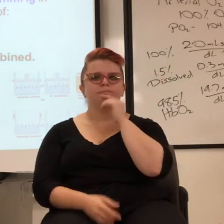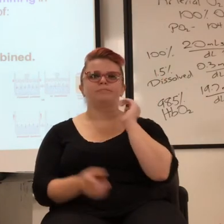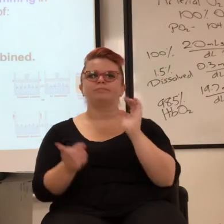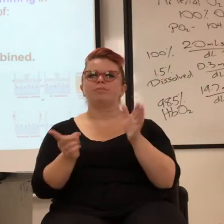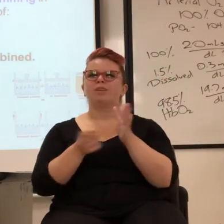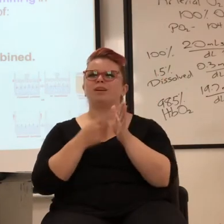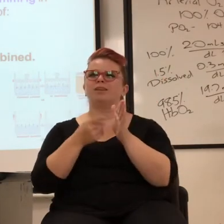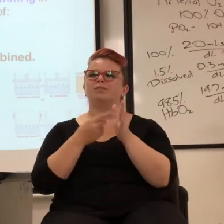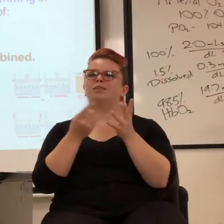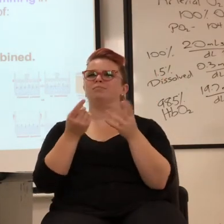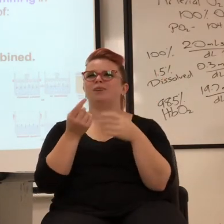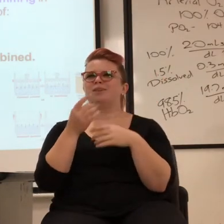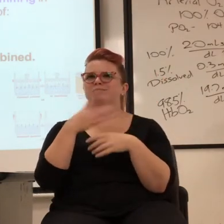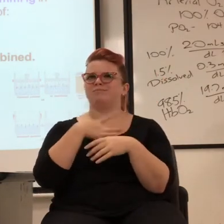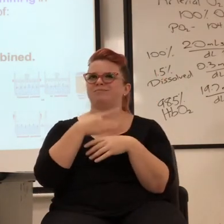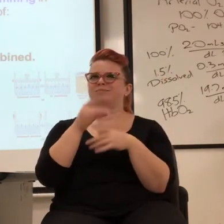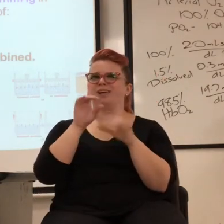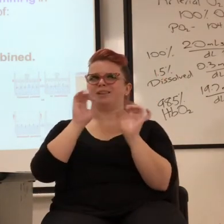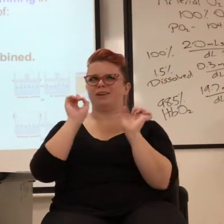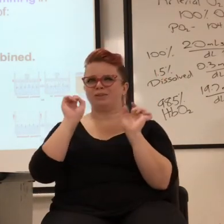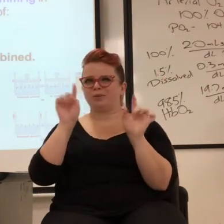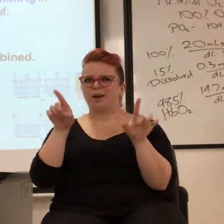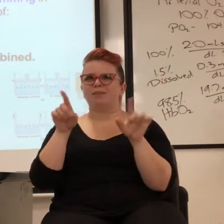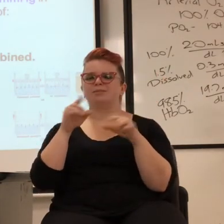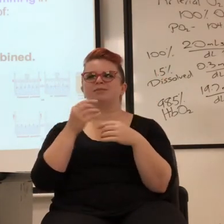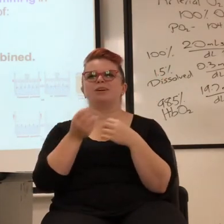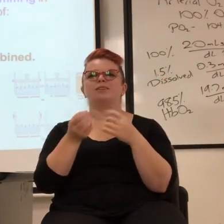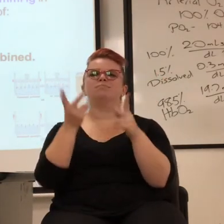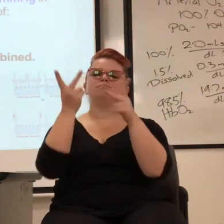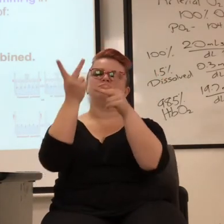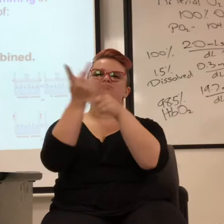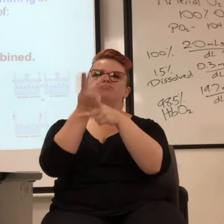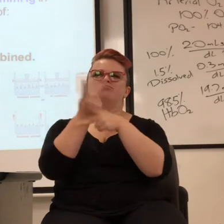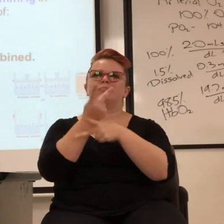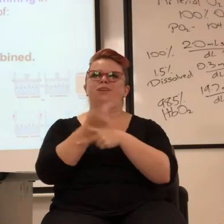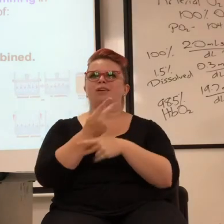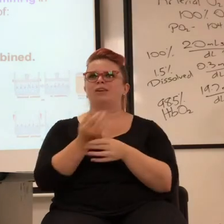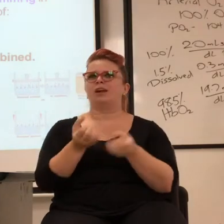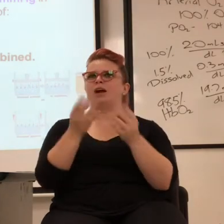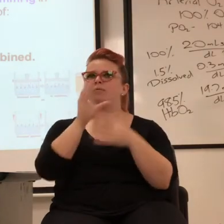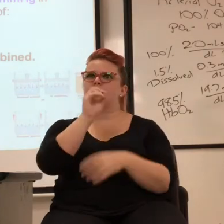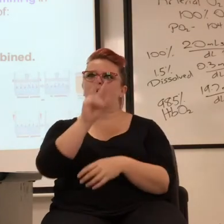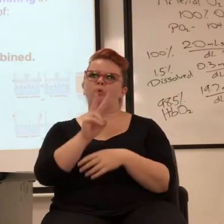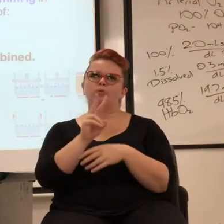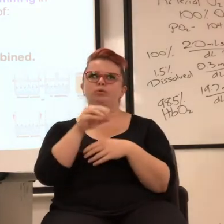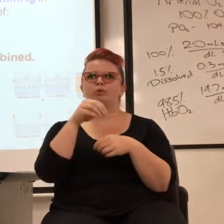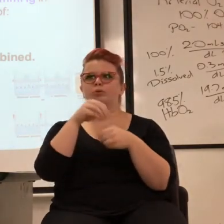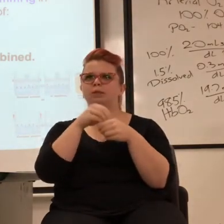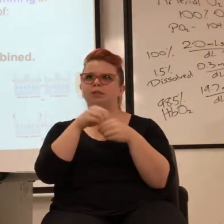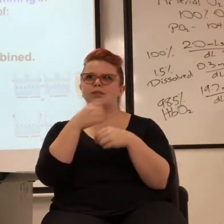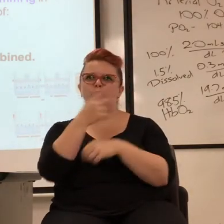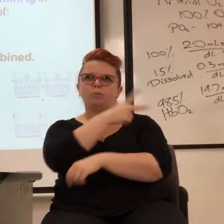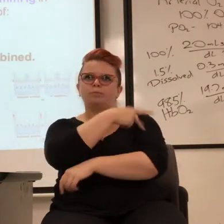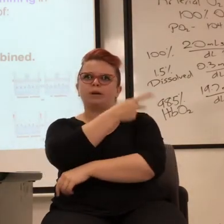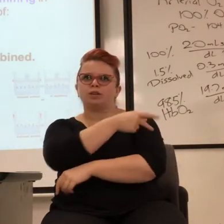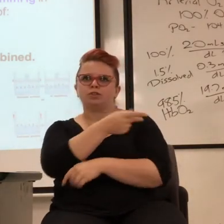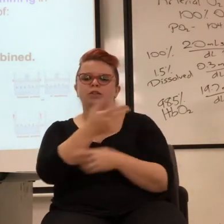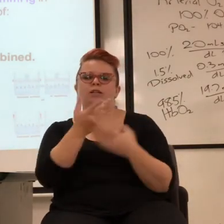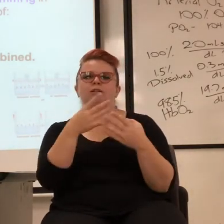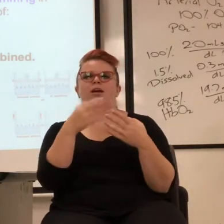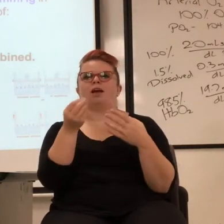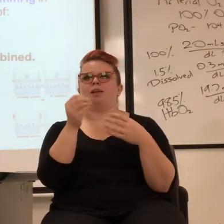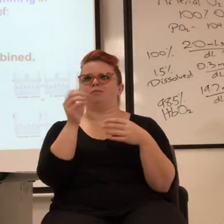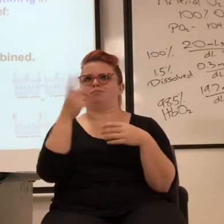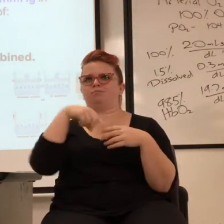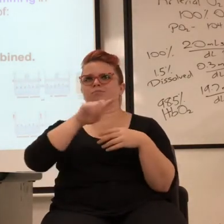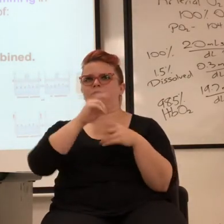Sometimes I like to ask questions, like calculate how much O2 content is in this patient. And I have you do the